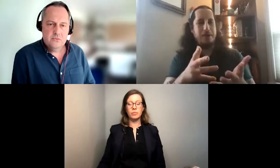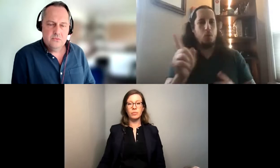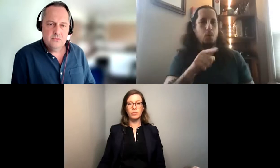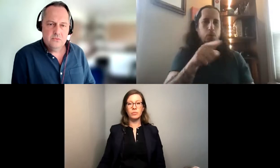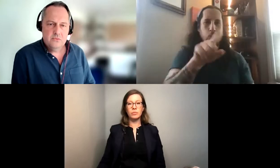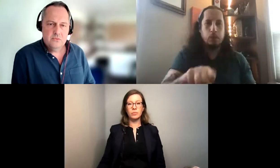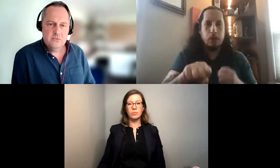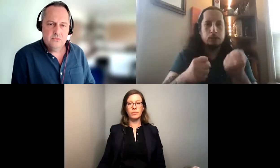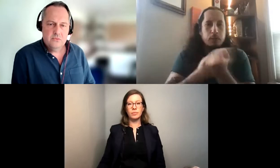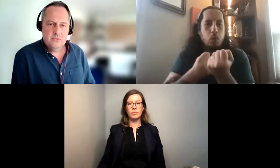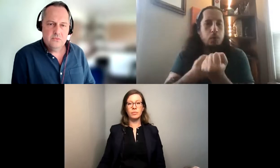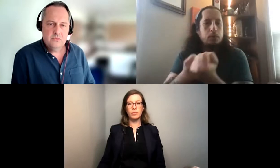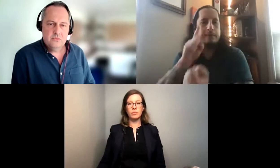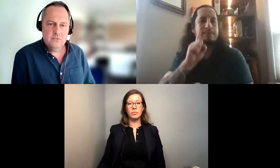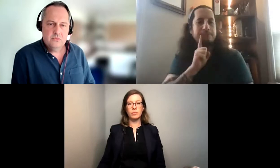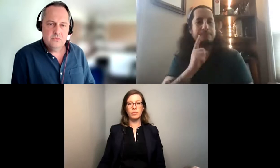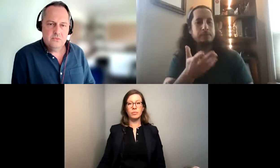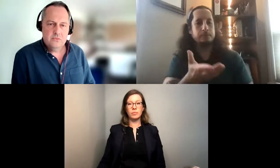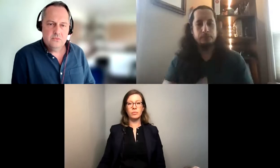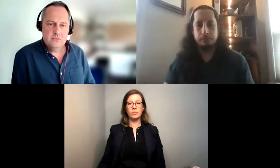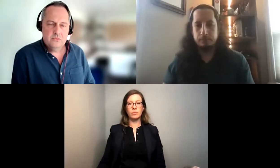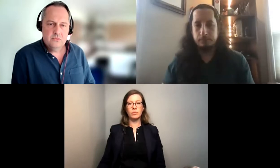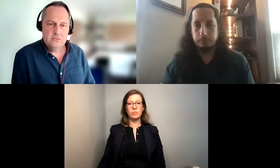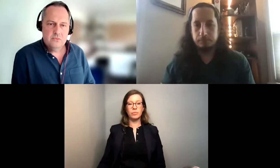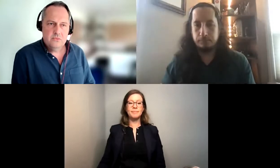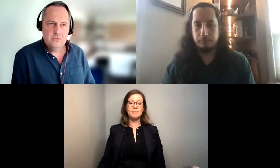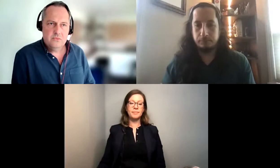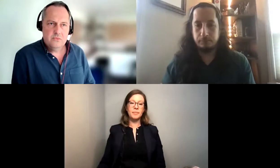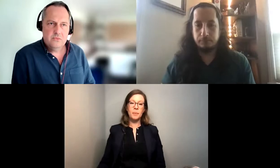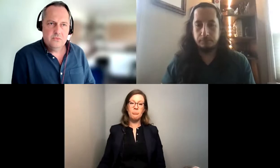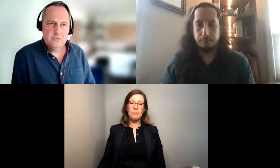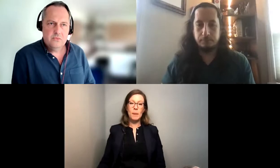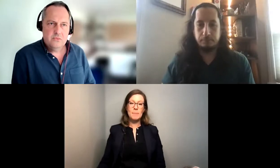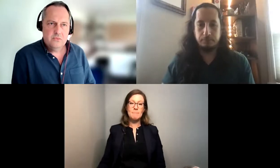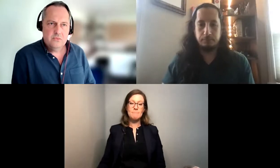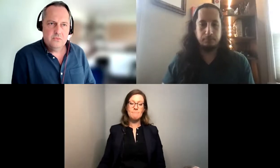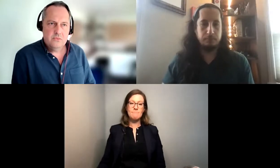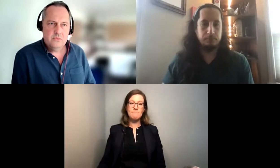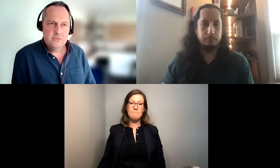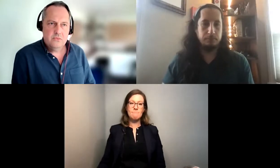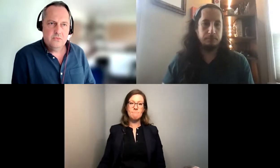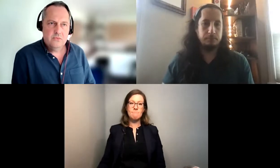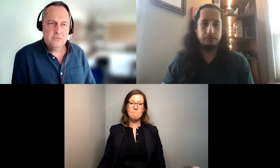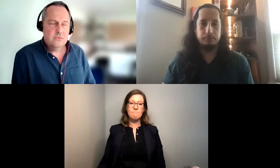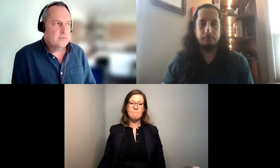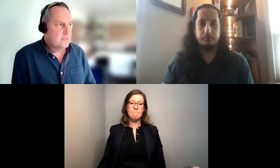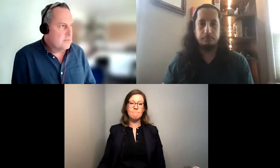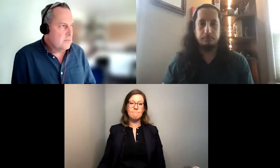there are programs like that, where maybe programs that you might be able to support deaf youth.